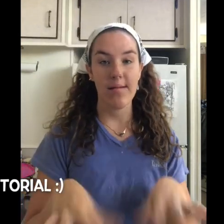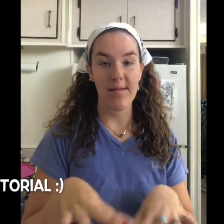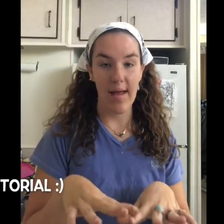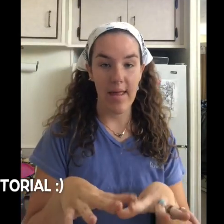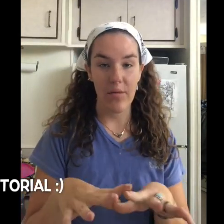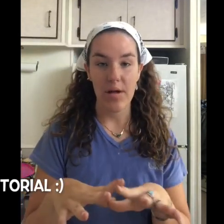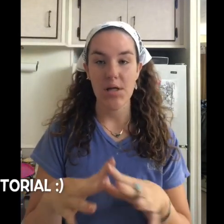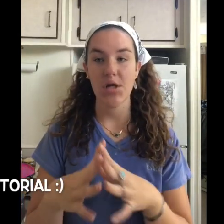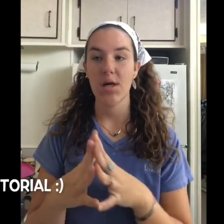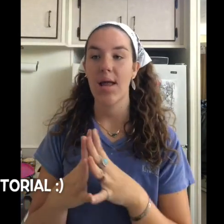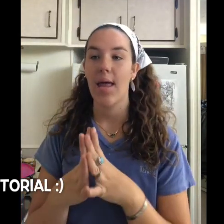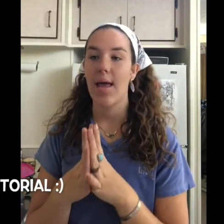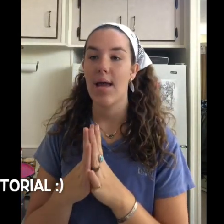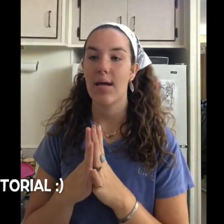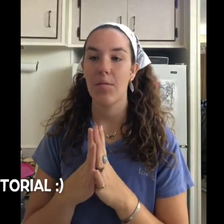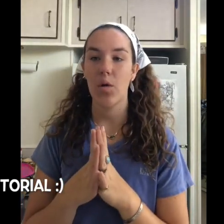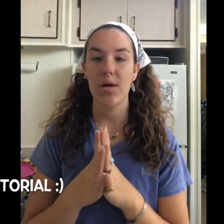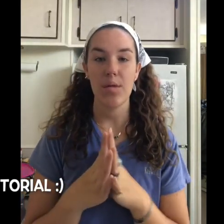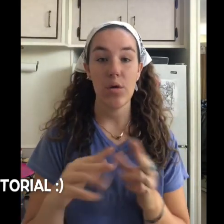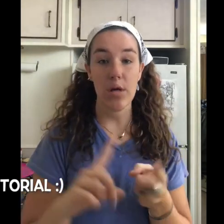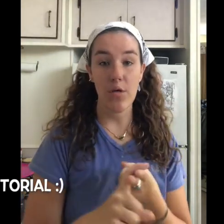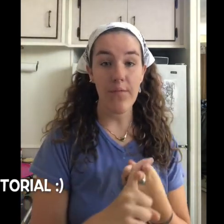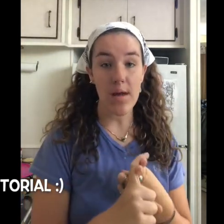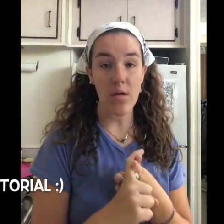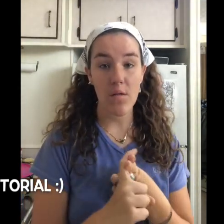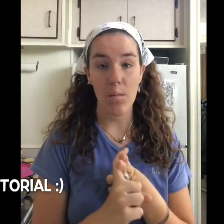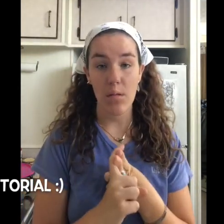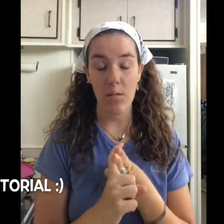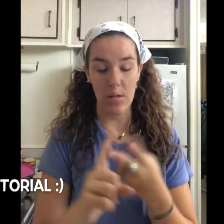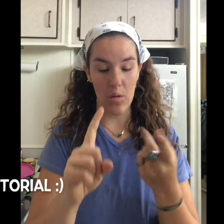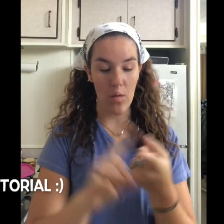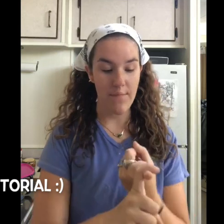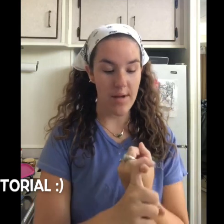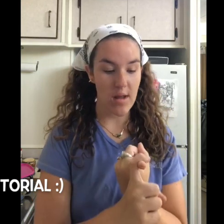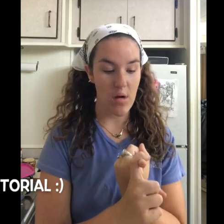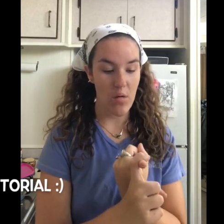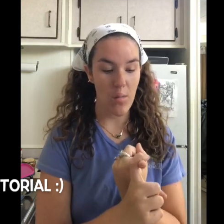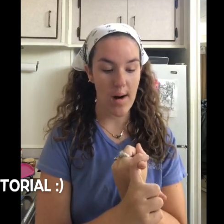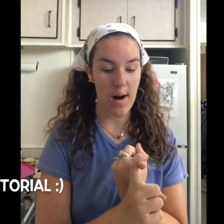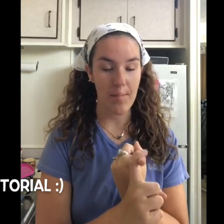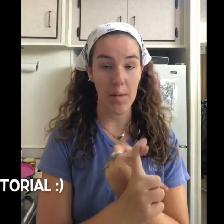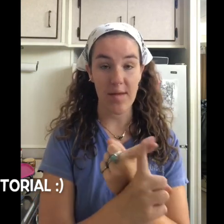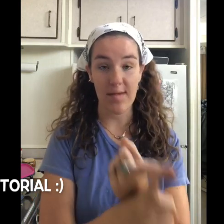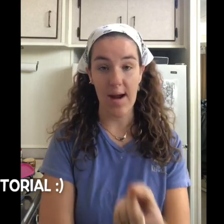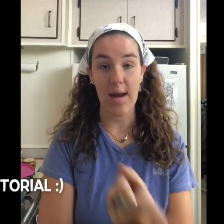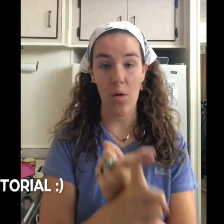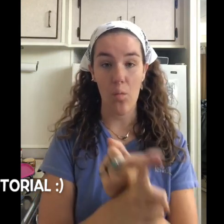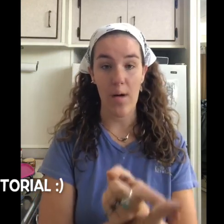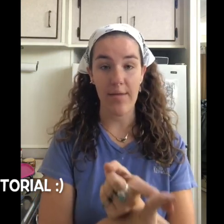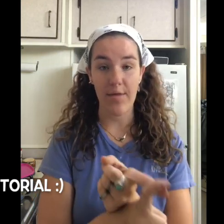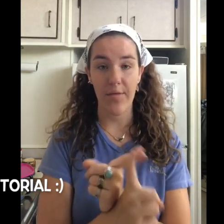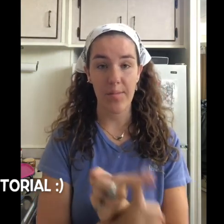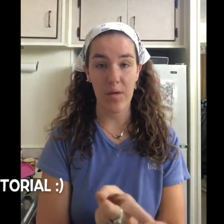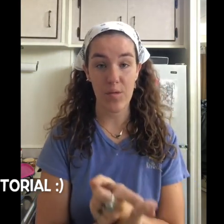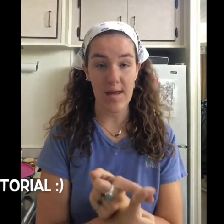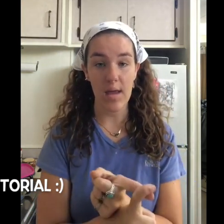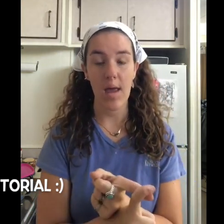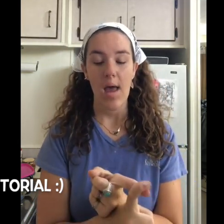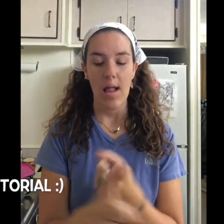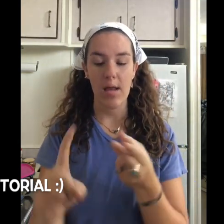Sign Language, and I'm going to be doing two videos. I'm going to be doing one video where I'm going to be signing with the music, and then